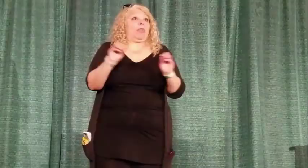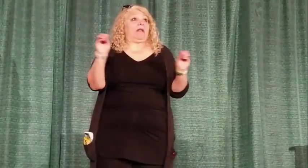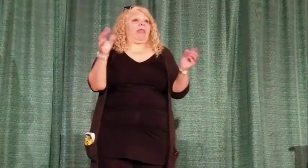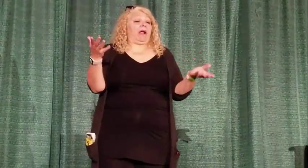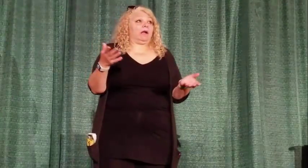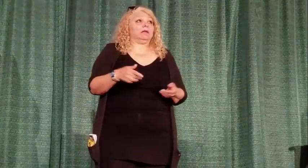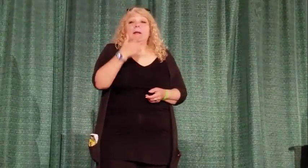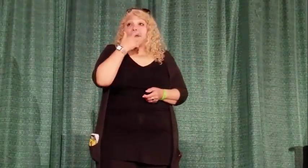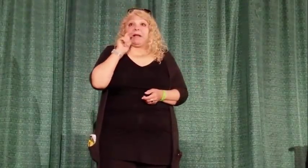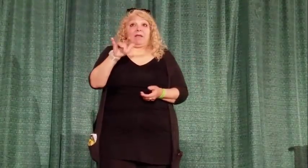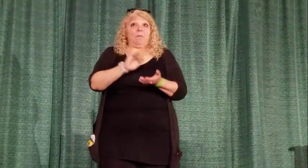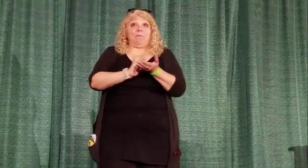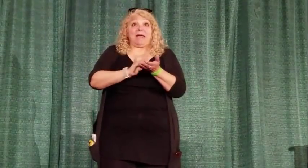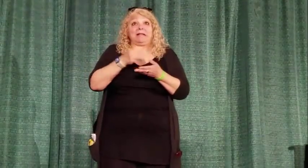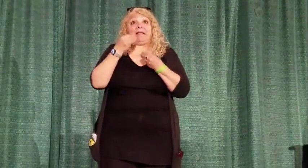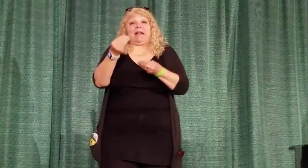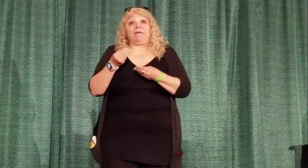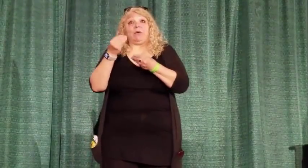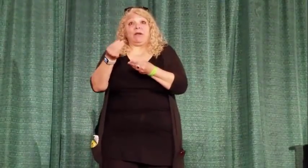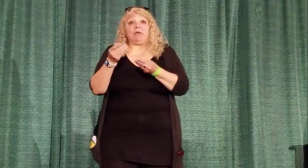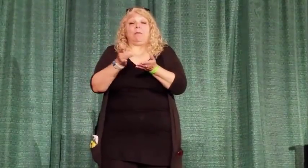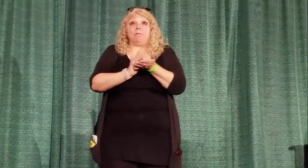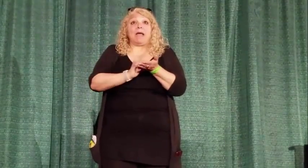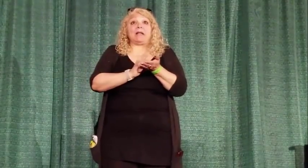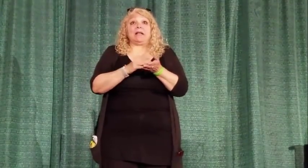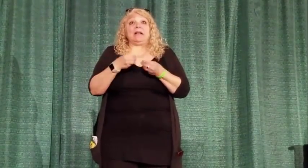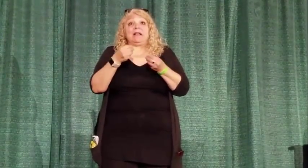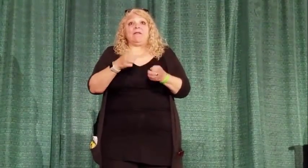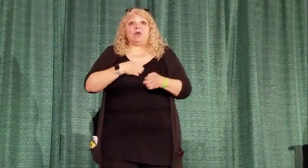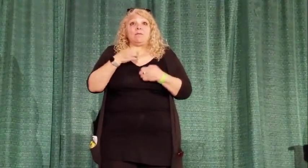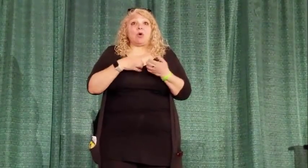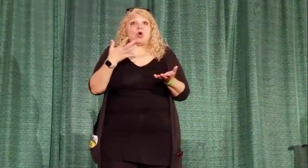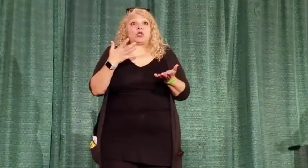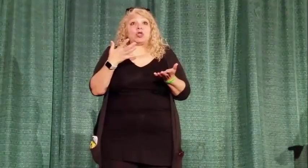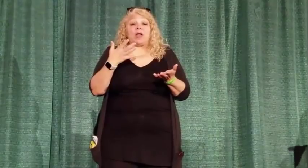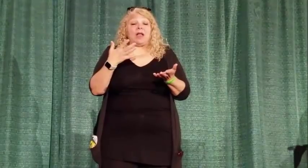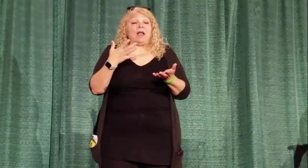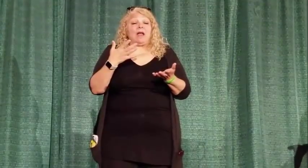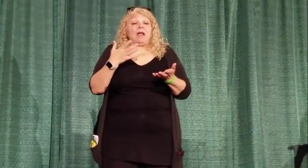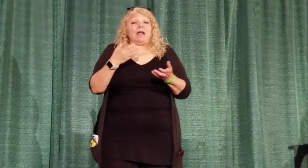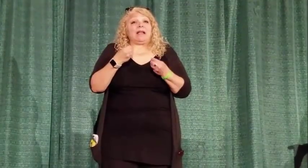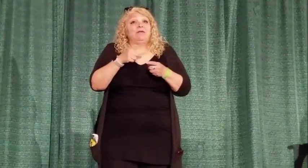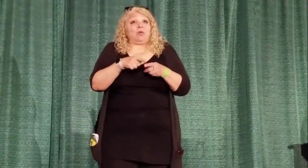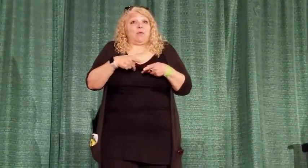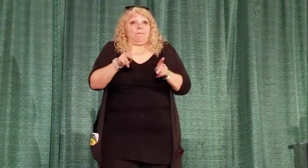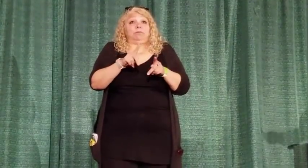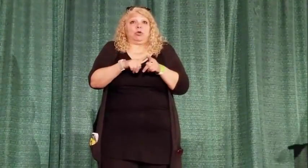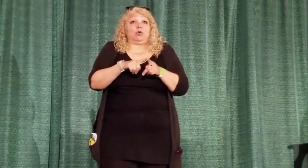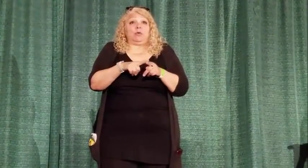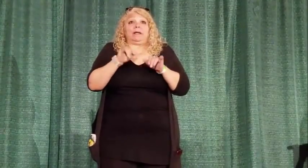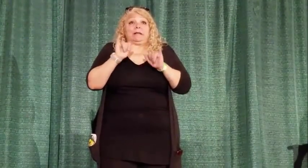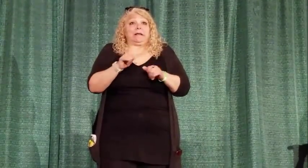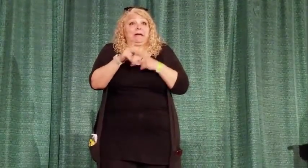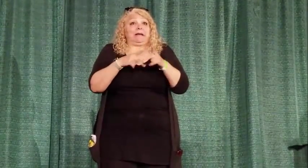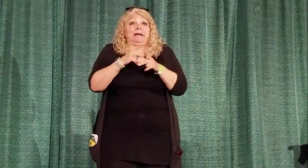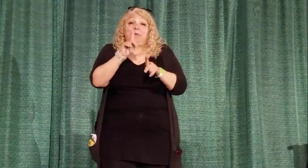Because these drugs give you the implicit and emotional, intellectual permission to keep living on the same diet that caused the problem to begin with. So of course, you're going to have